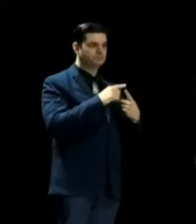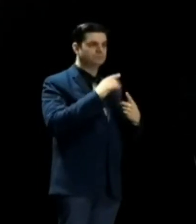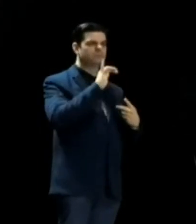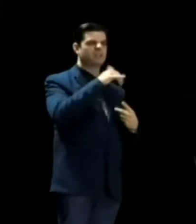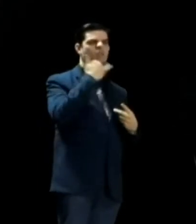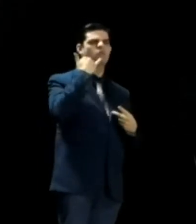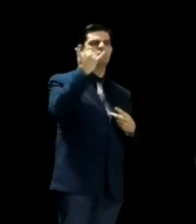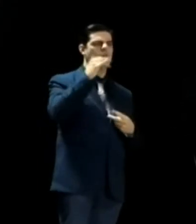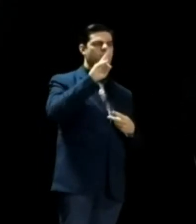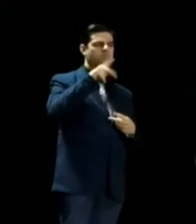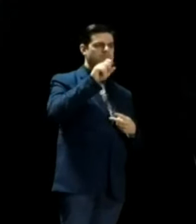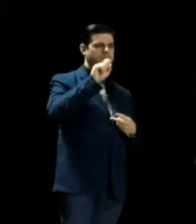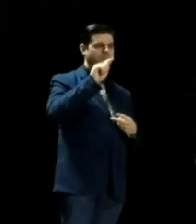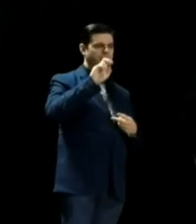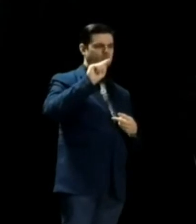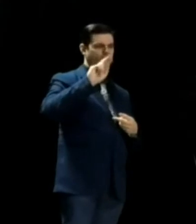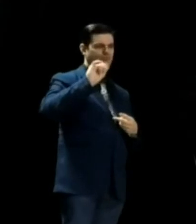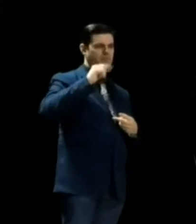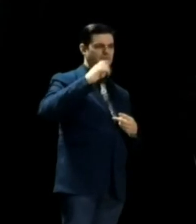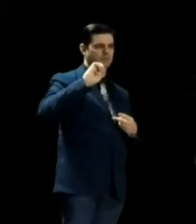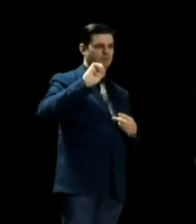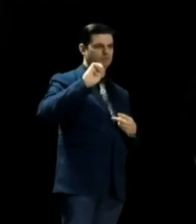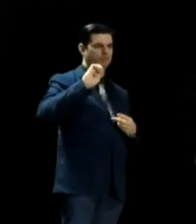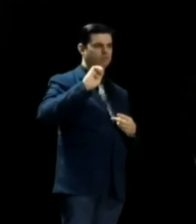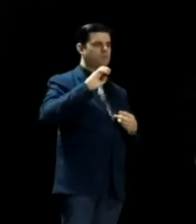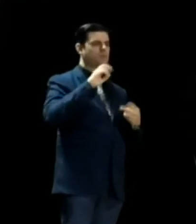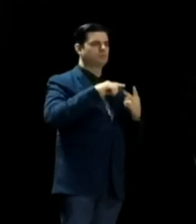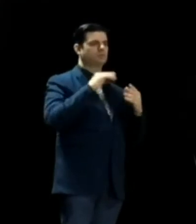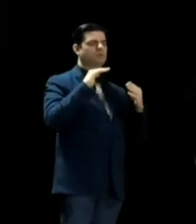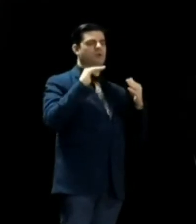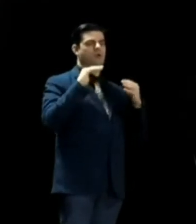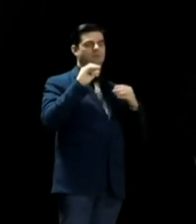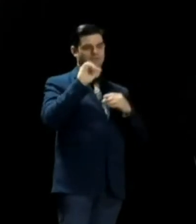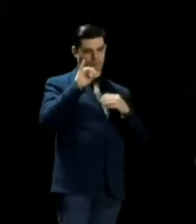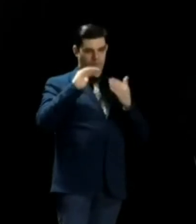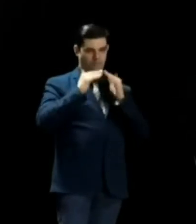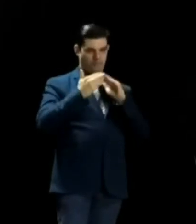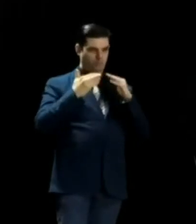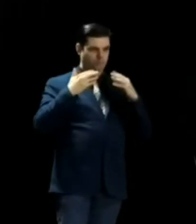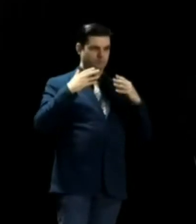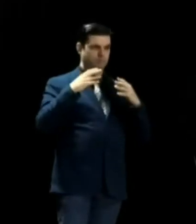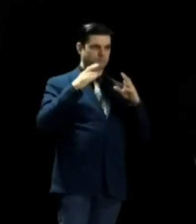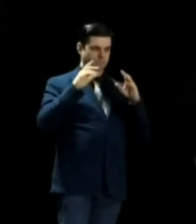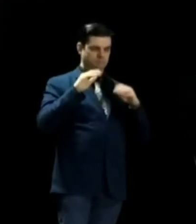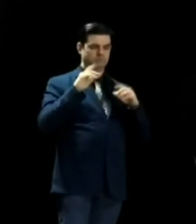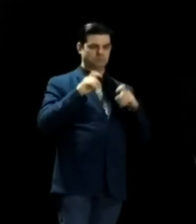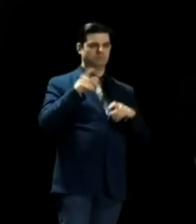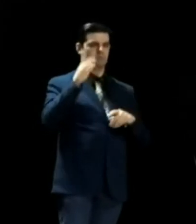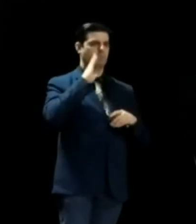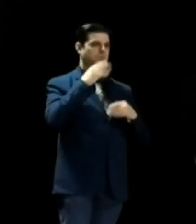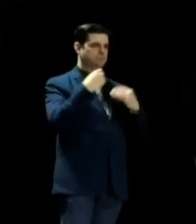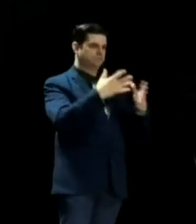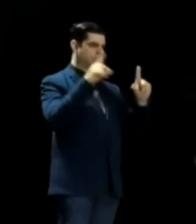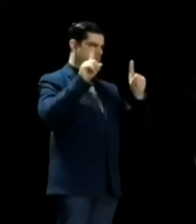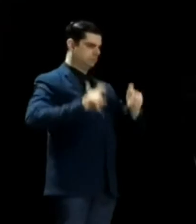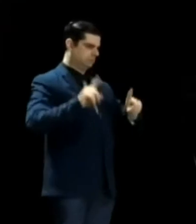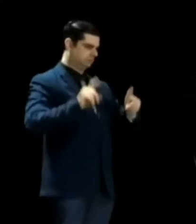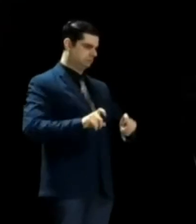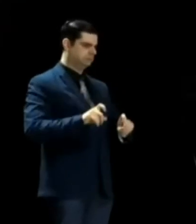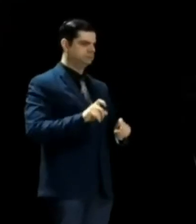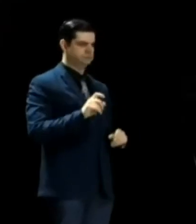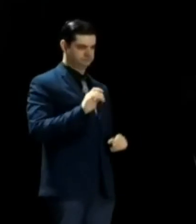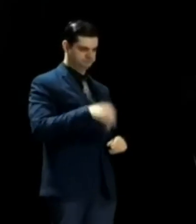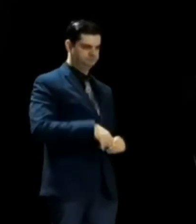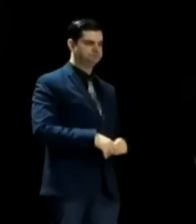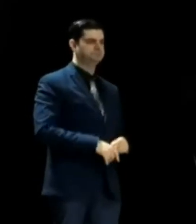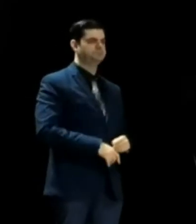help us with testing for assisted living and actually independent living and senior apartments. And